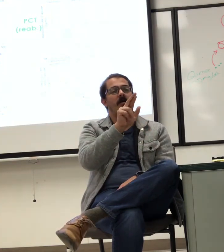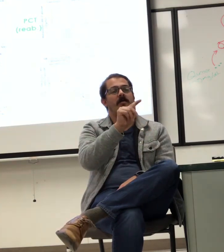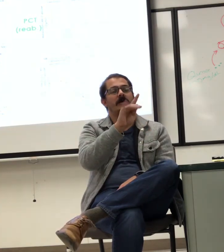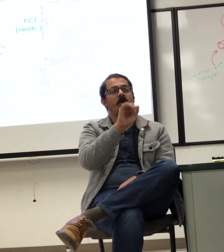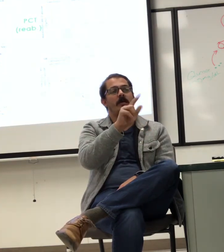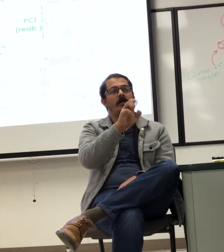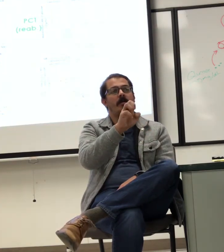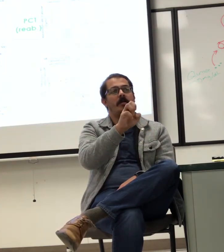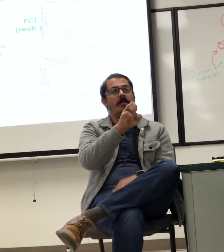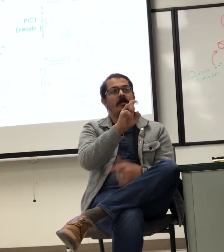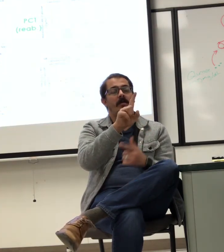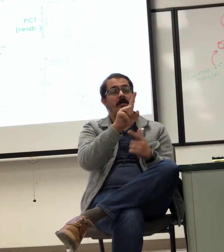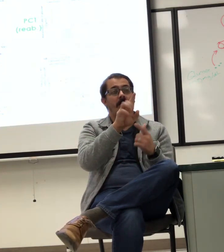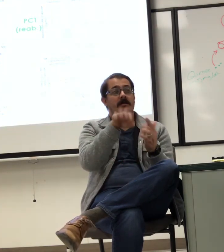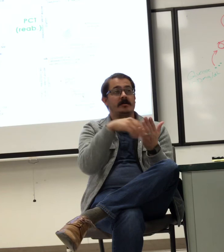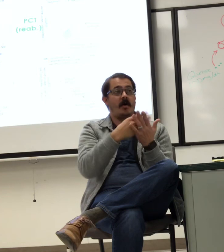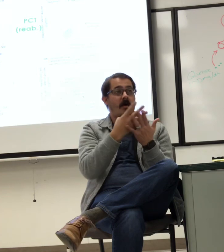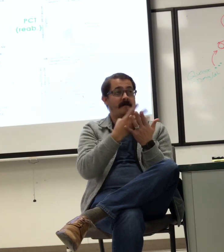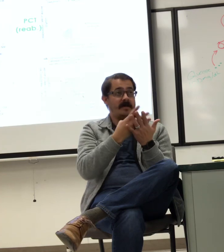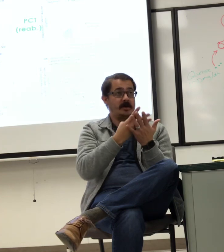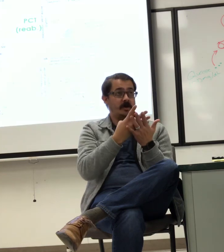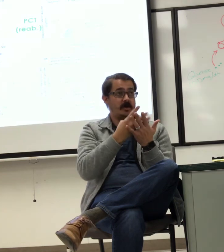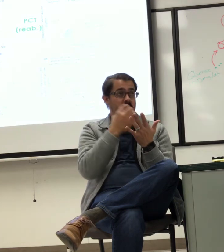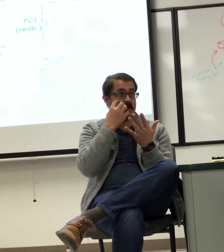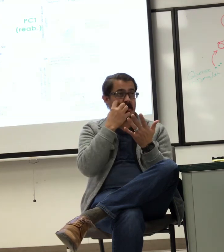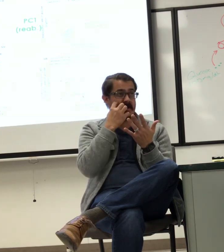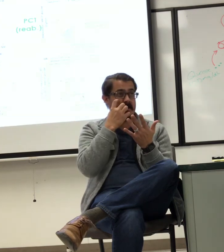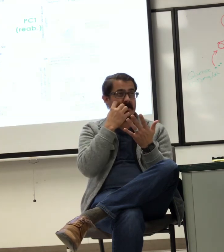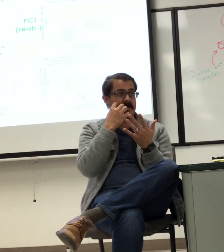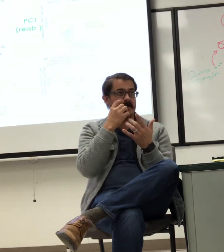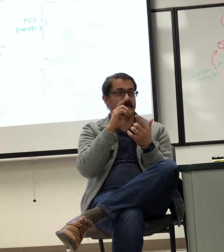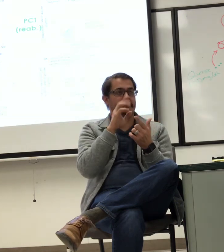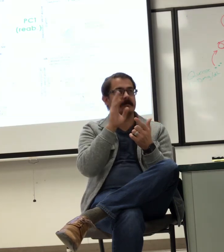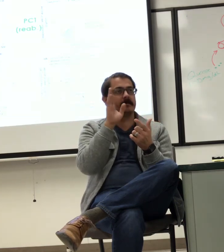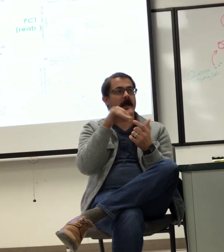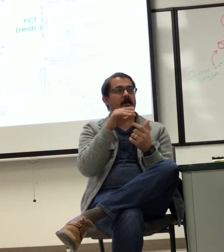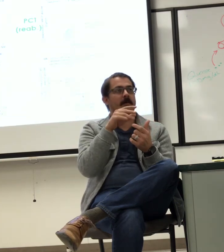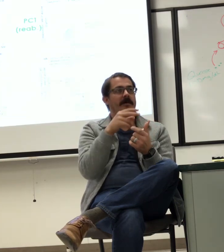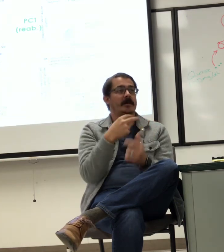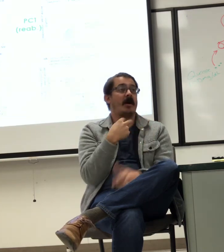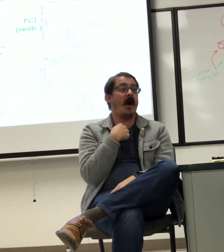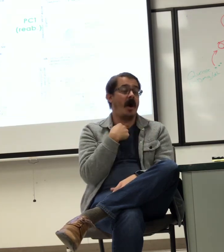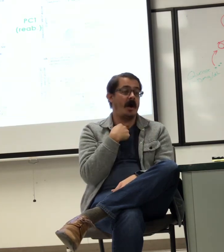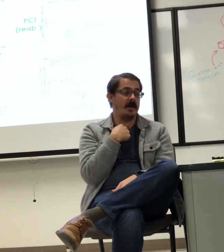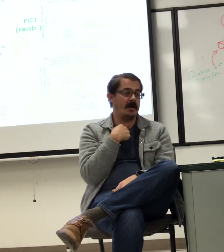and it's all filtered, and it's going to be caught by the